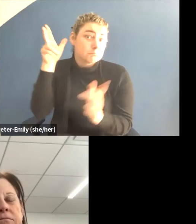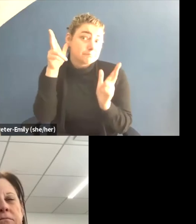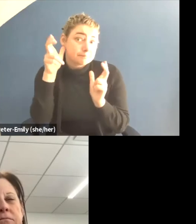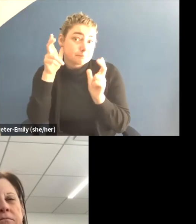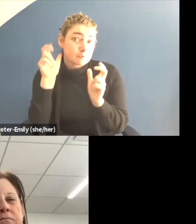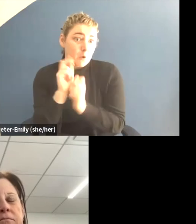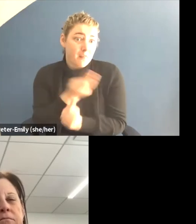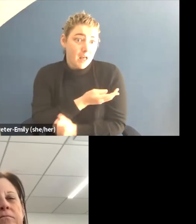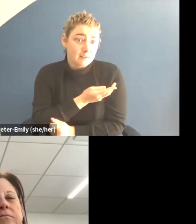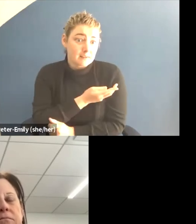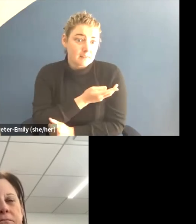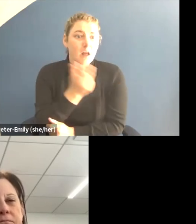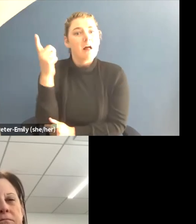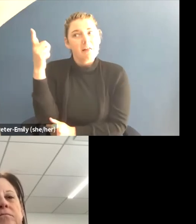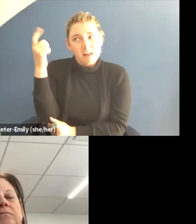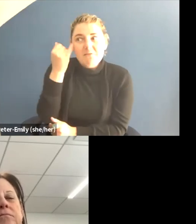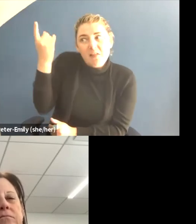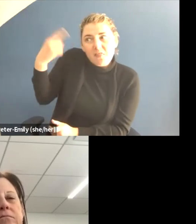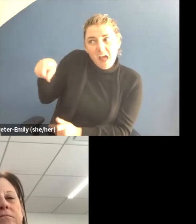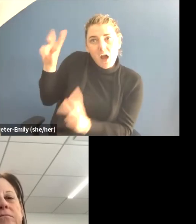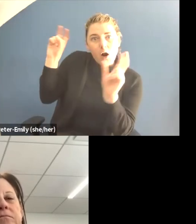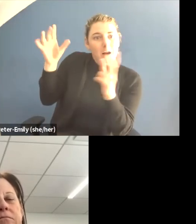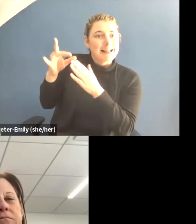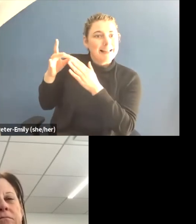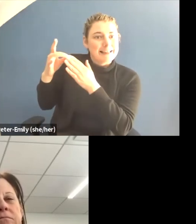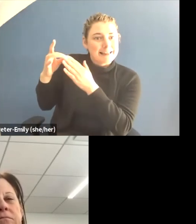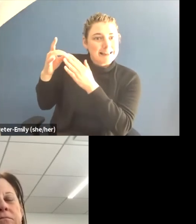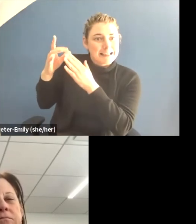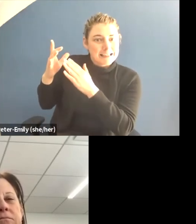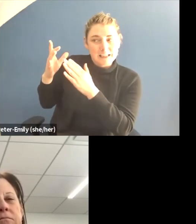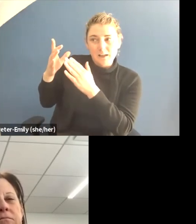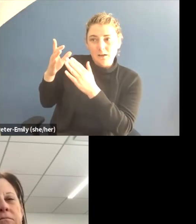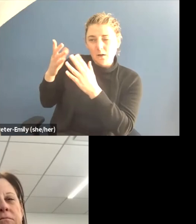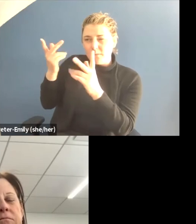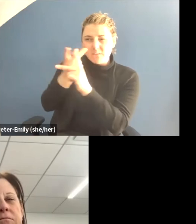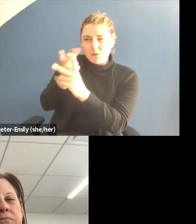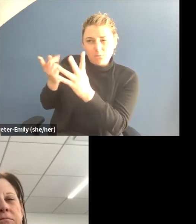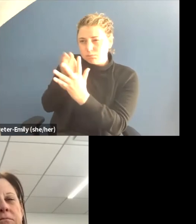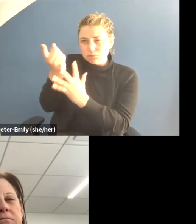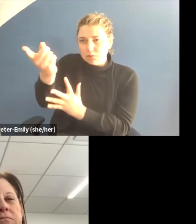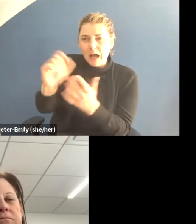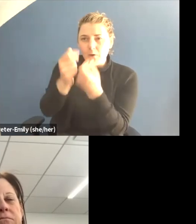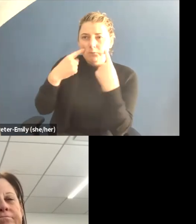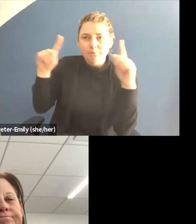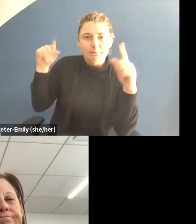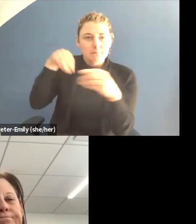they're leading and they're, you know, finding their way through this pandemic fog,